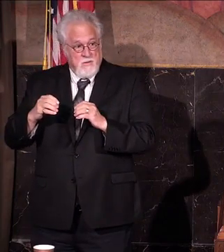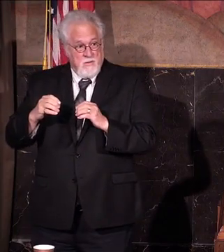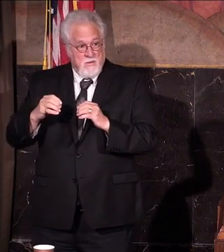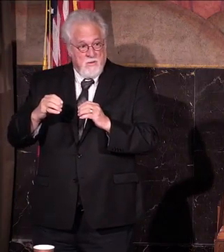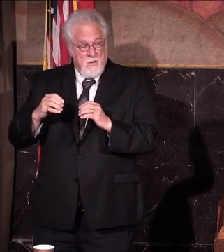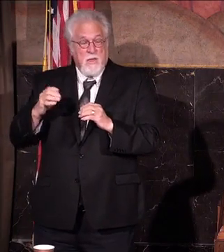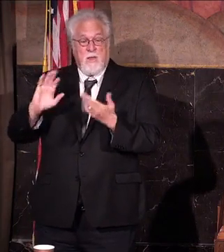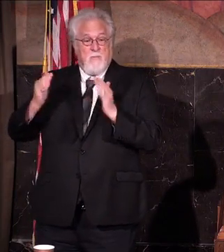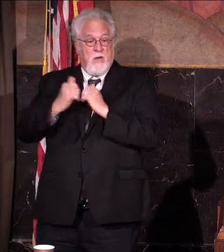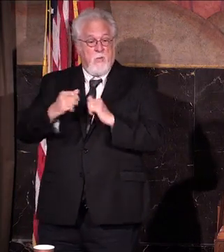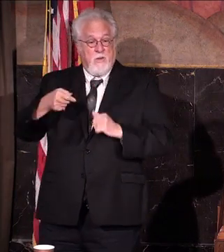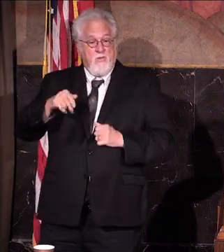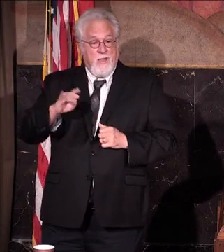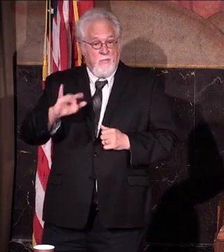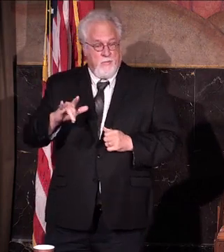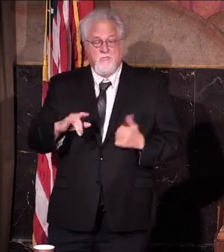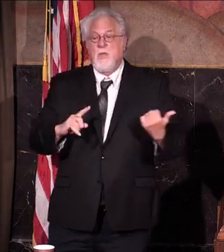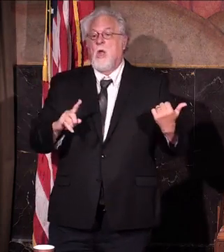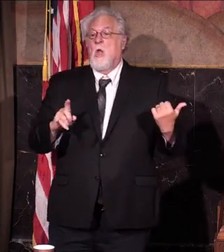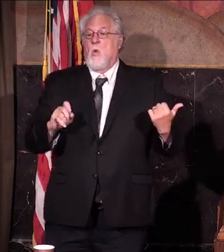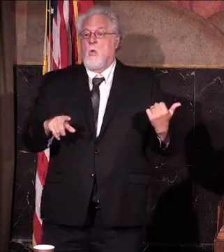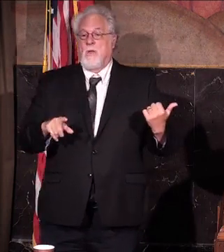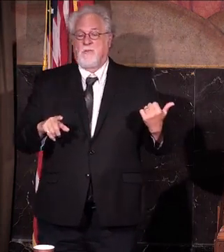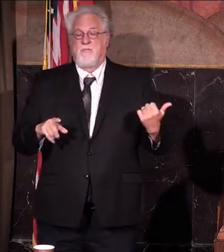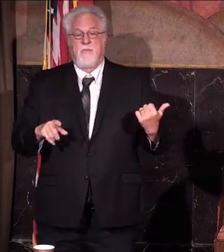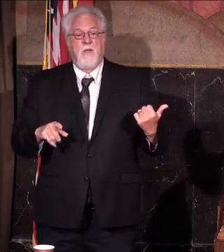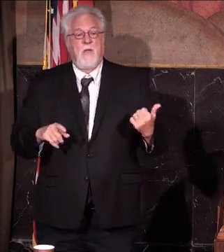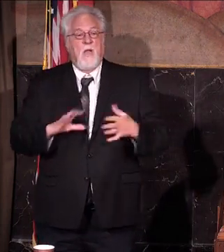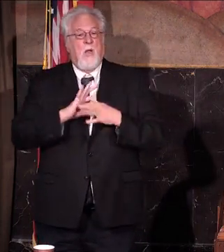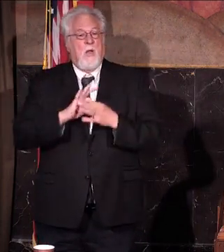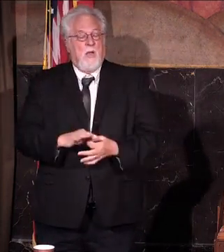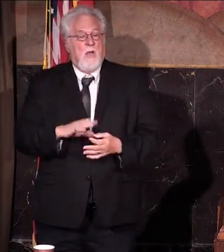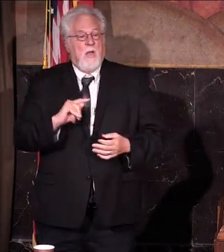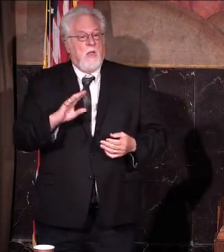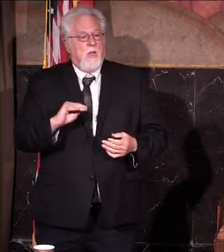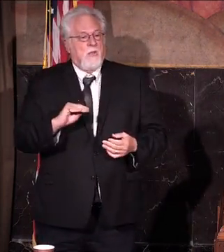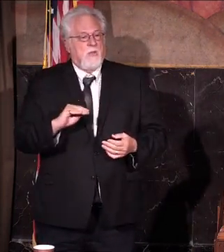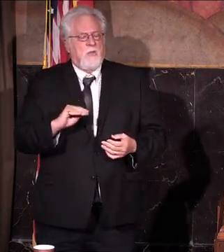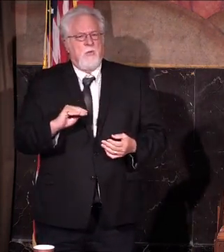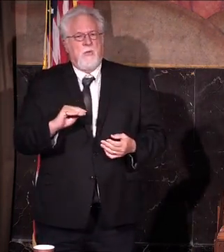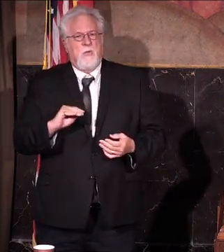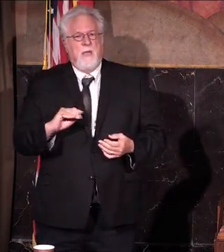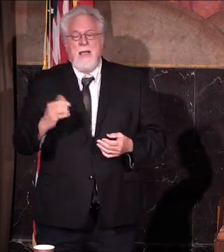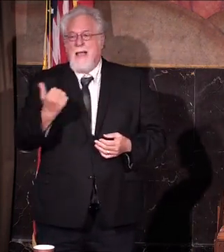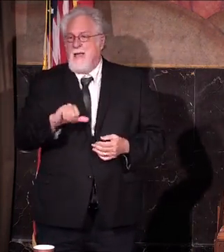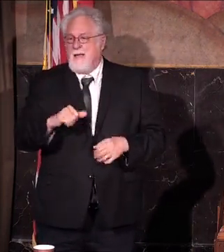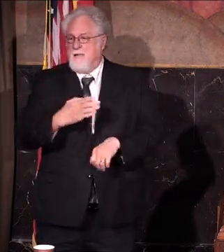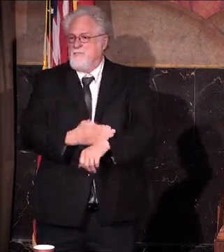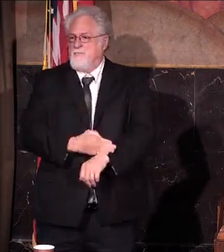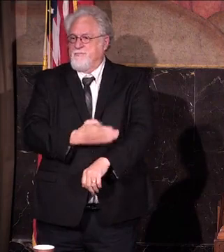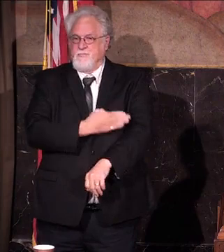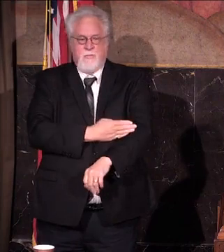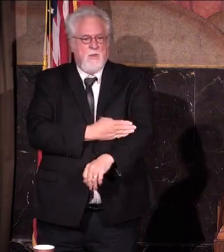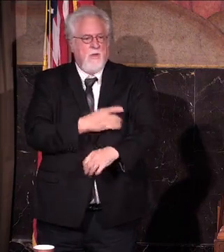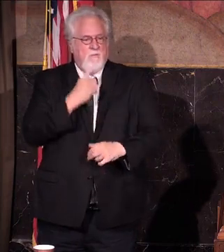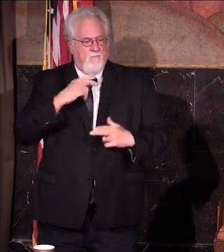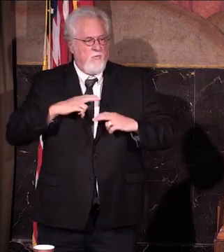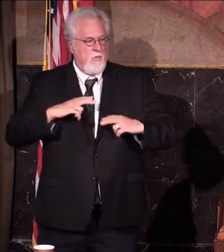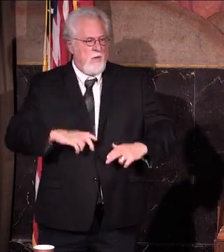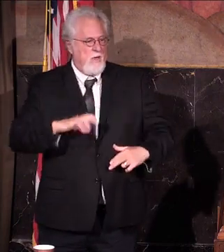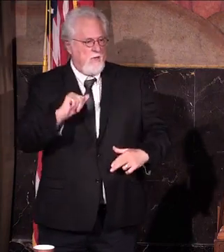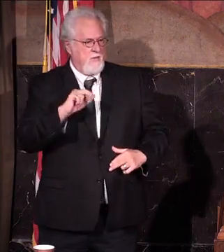April. Right. So the question is related to any advances in health care